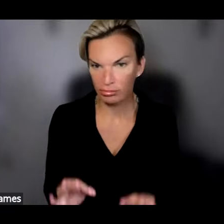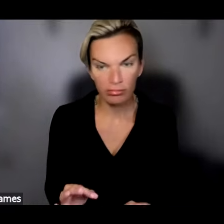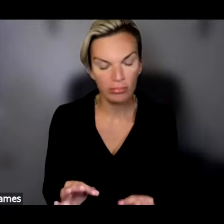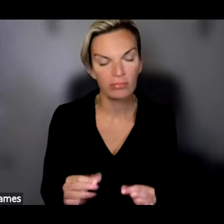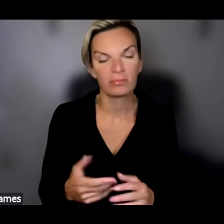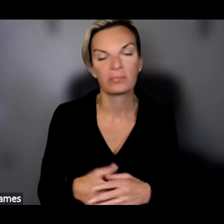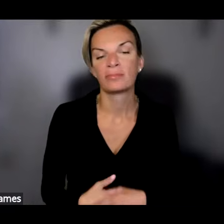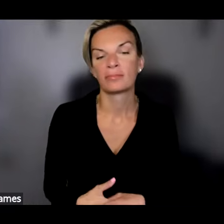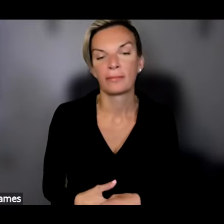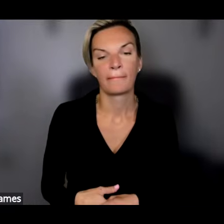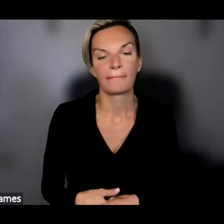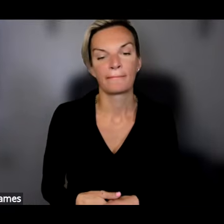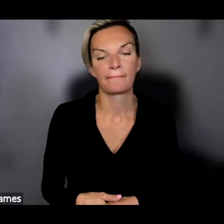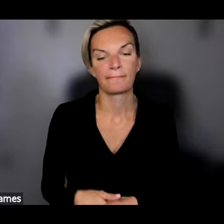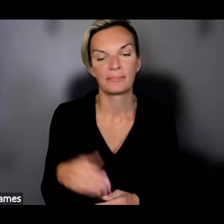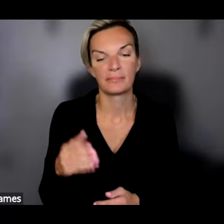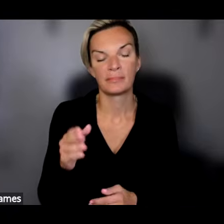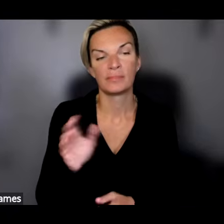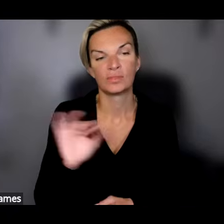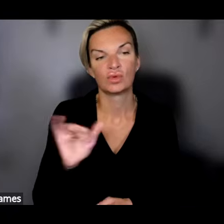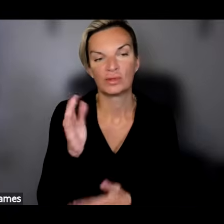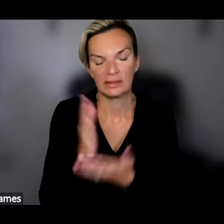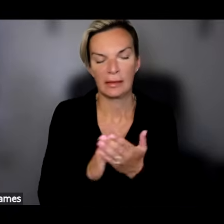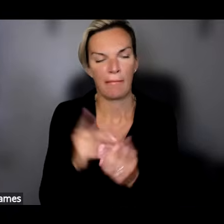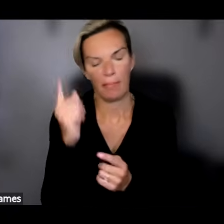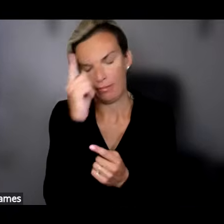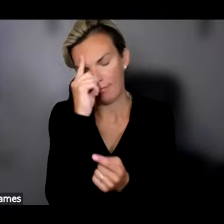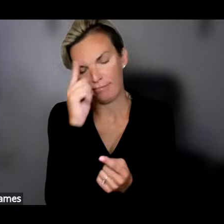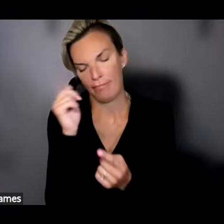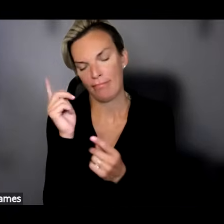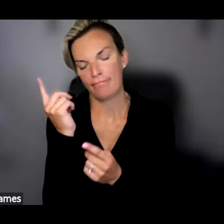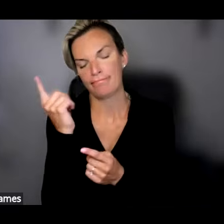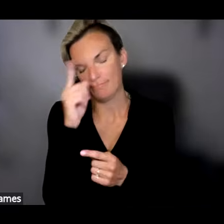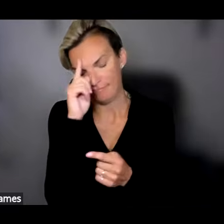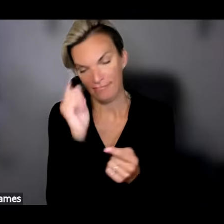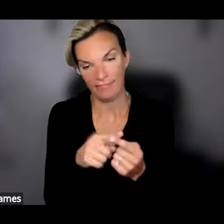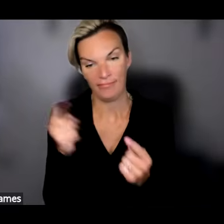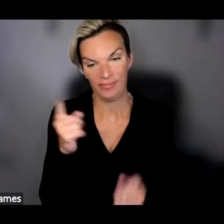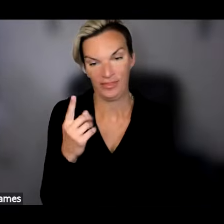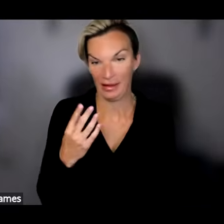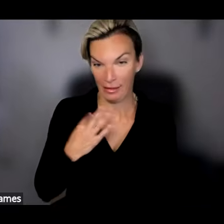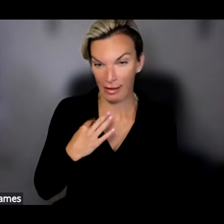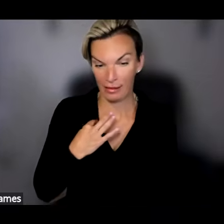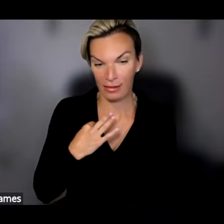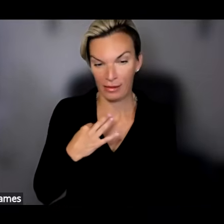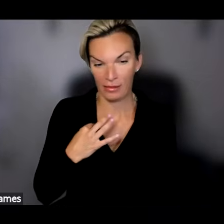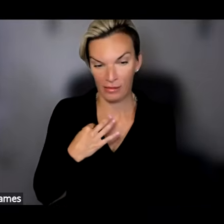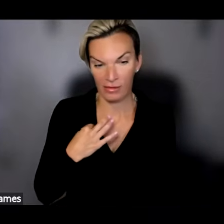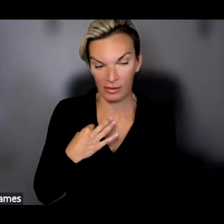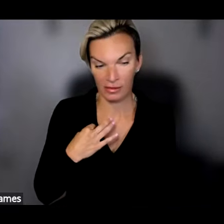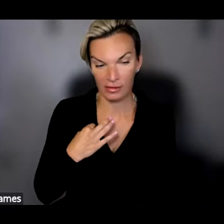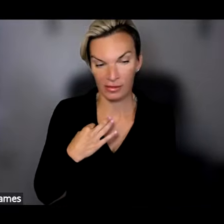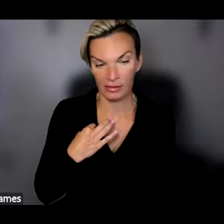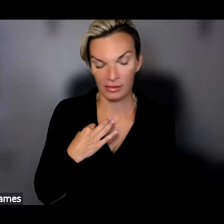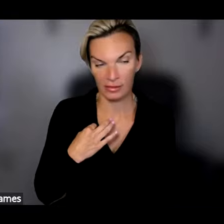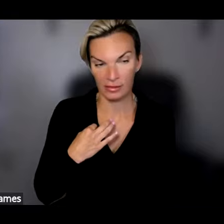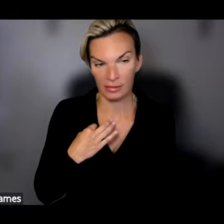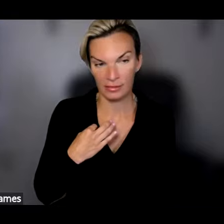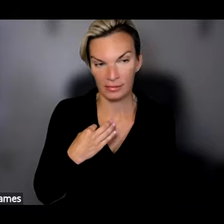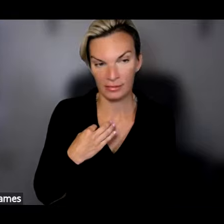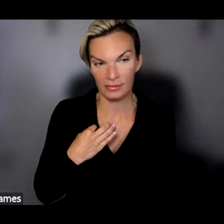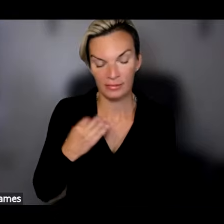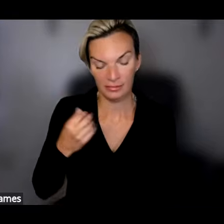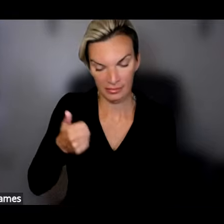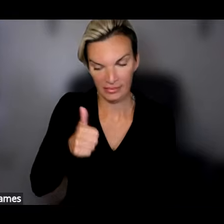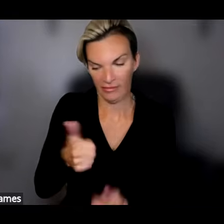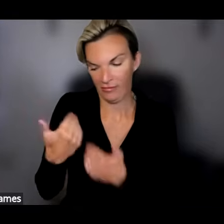to some petitions that were circulated by the candidate herself, and specifically some petitions that